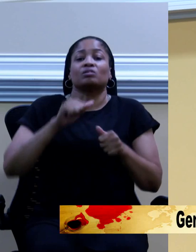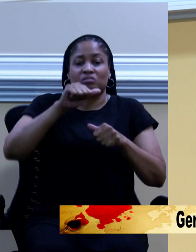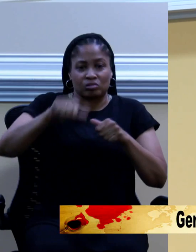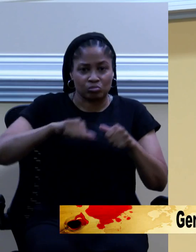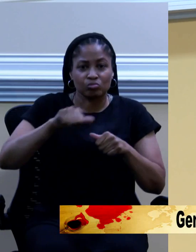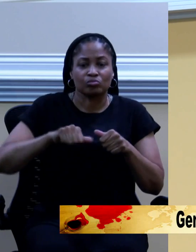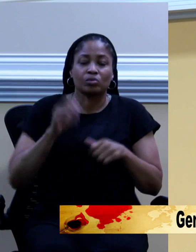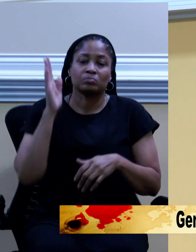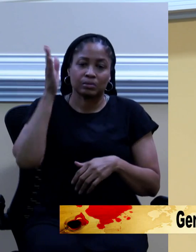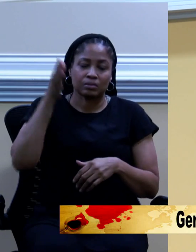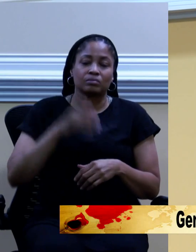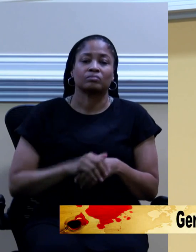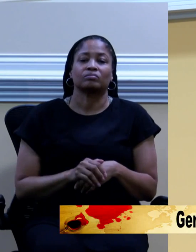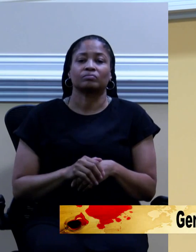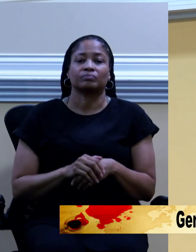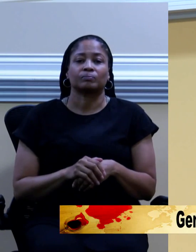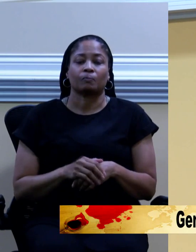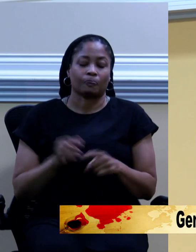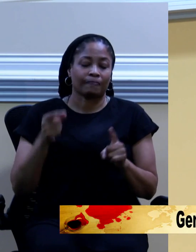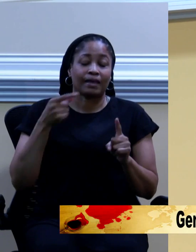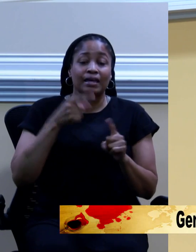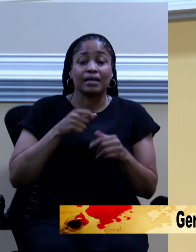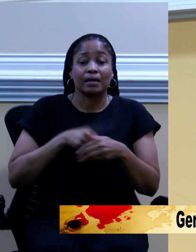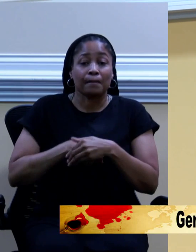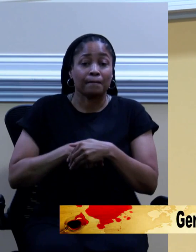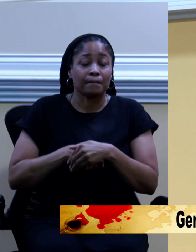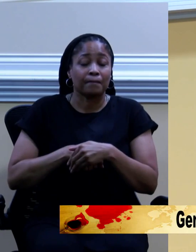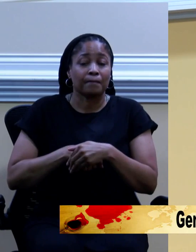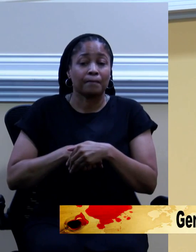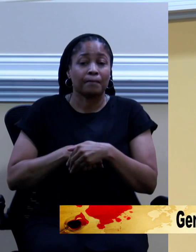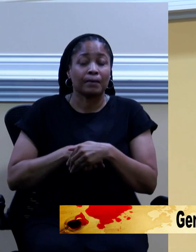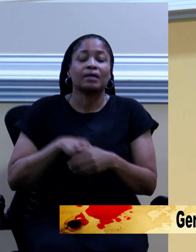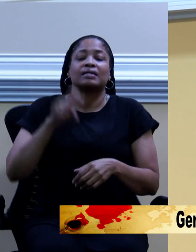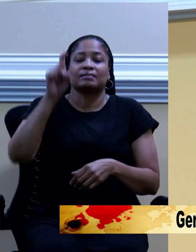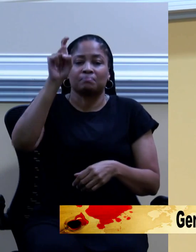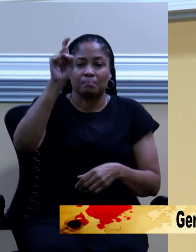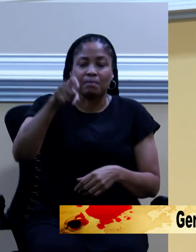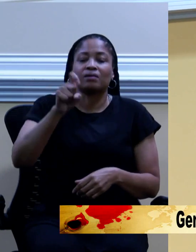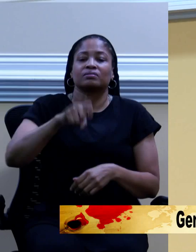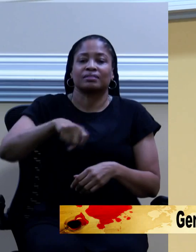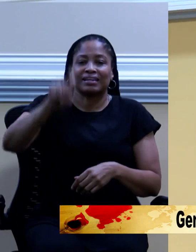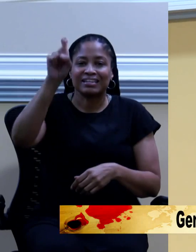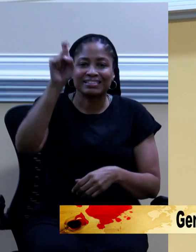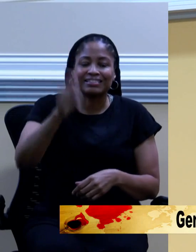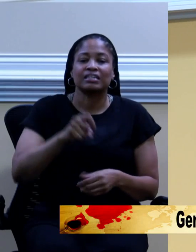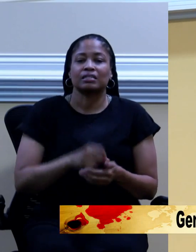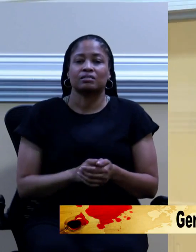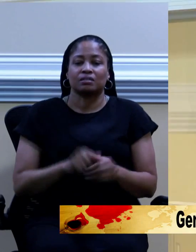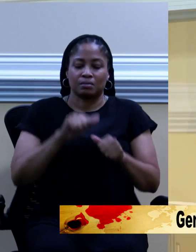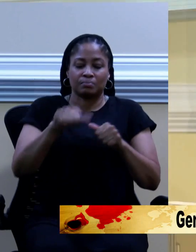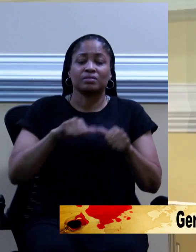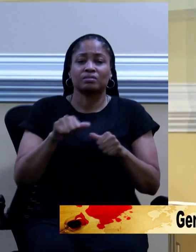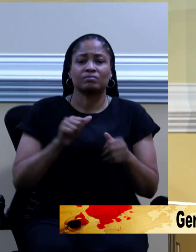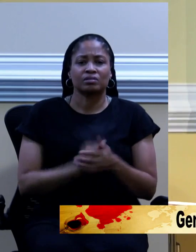house, and he that is bought with thy money must needs be circumcised. Those are some